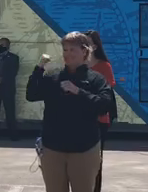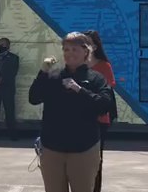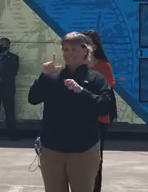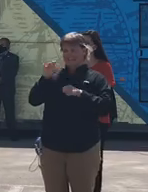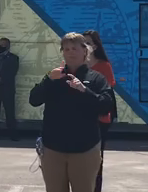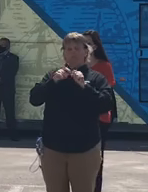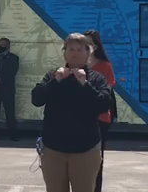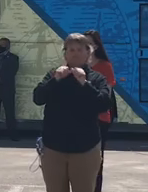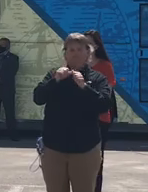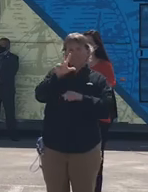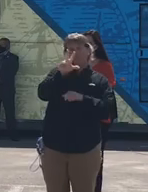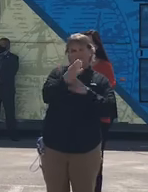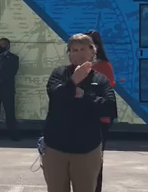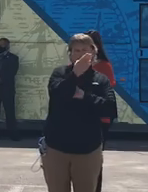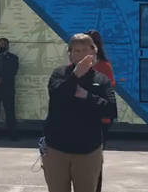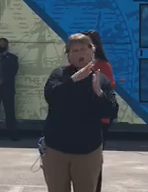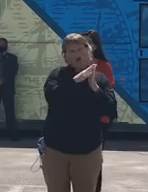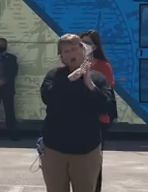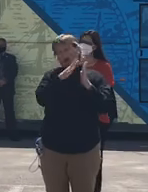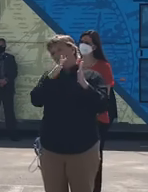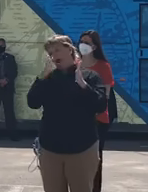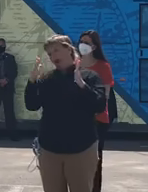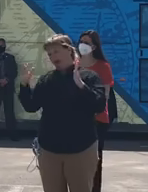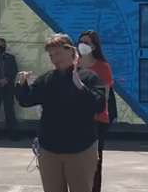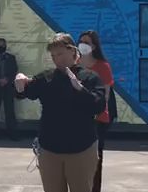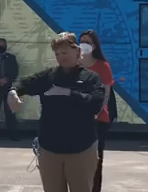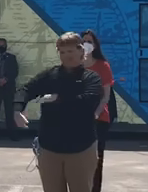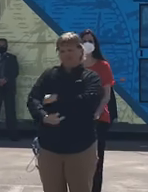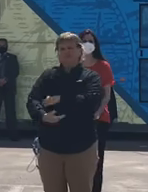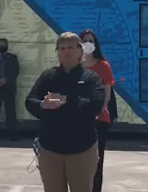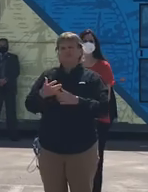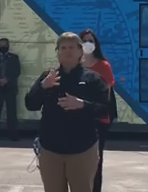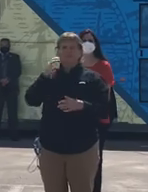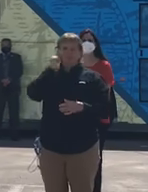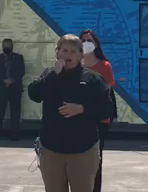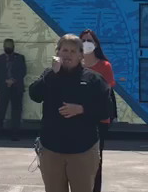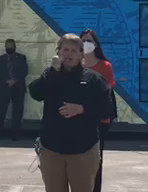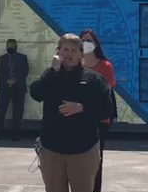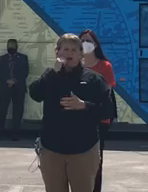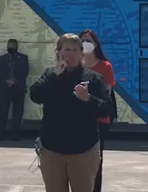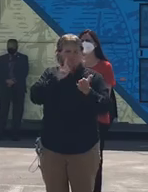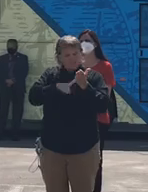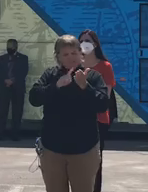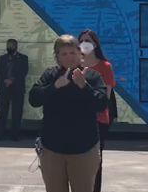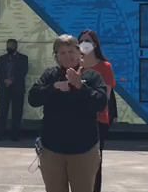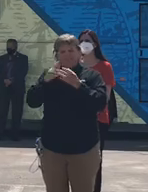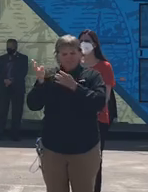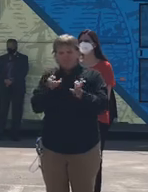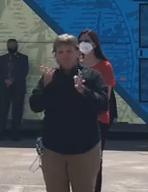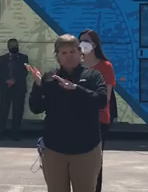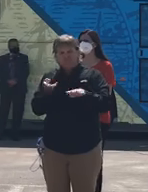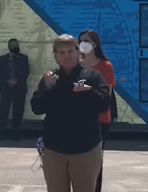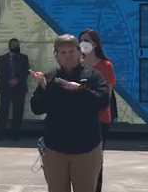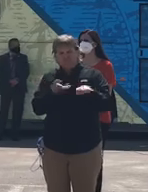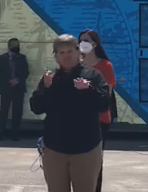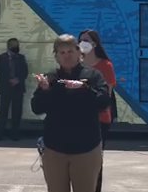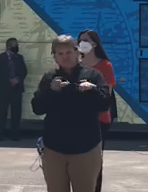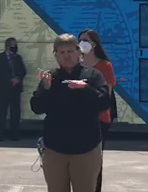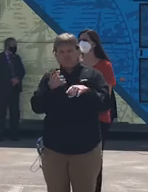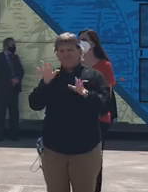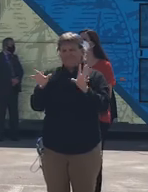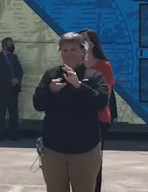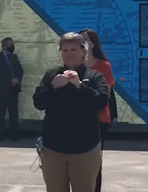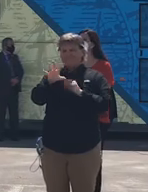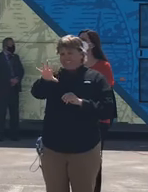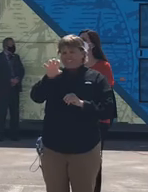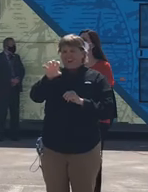be processing 500 tests a day just on the mobile testing site and 3,500 a week. We've got the cartridges ordered.